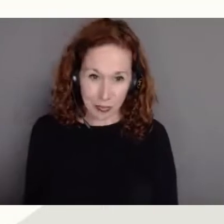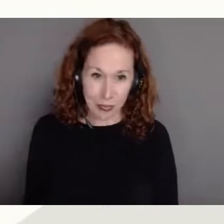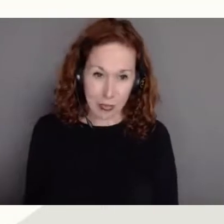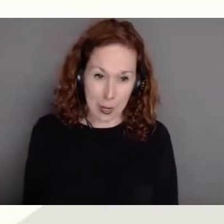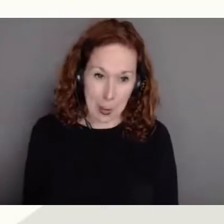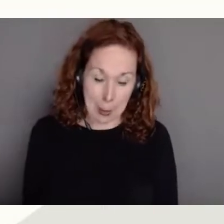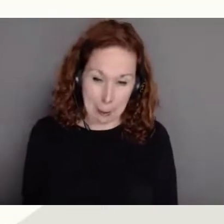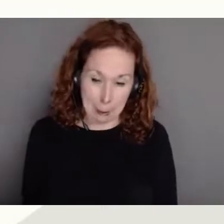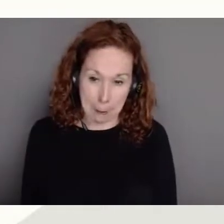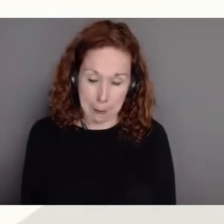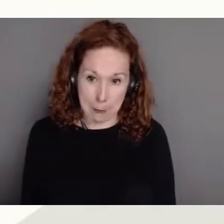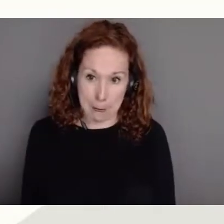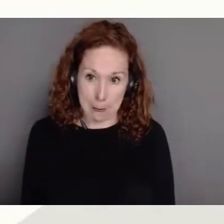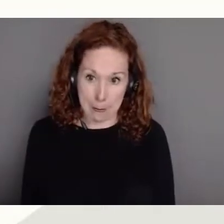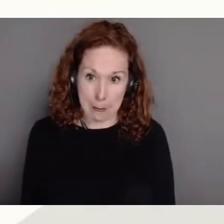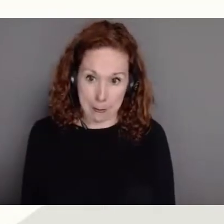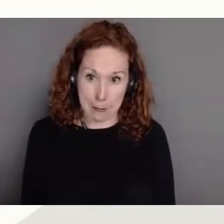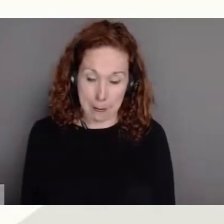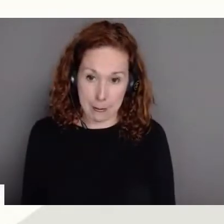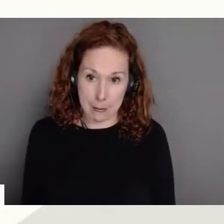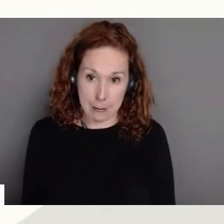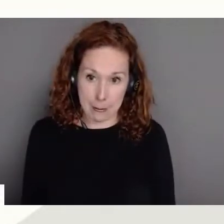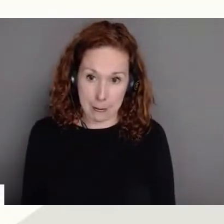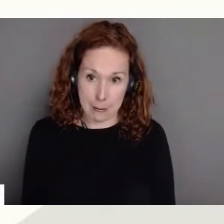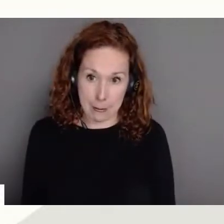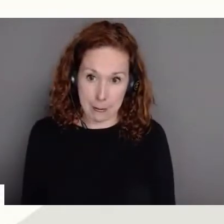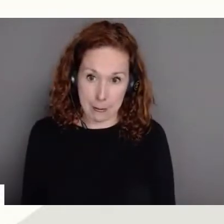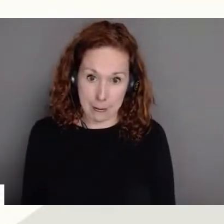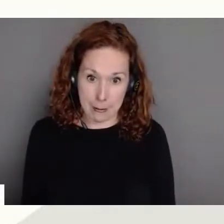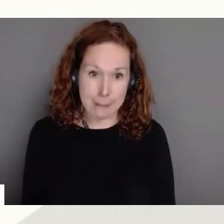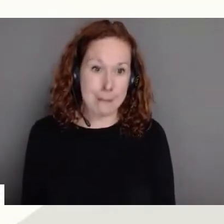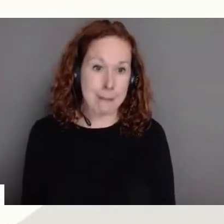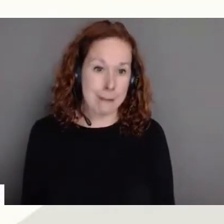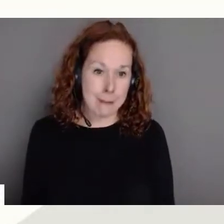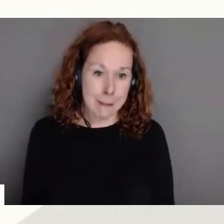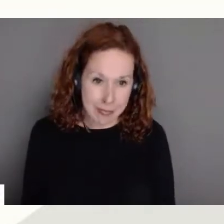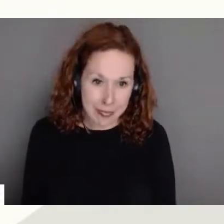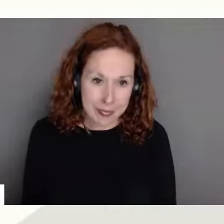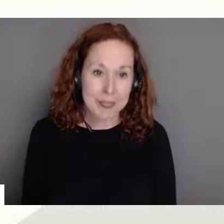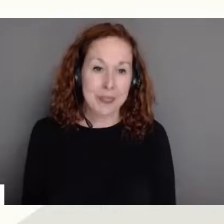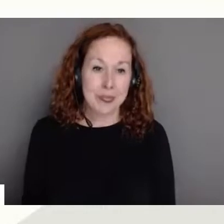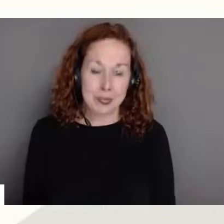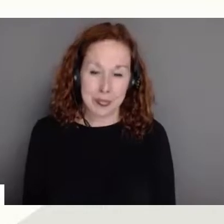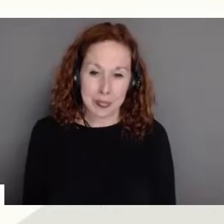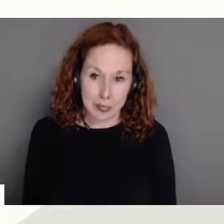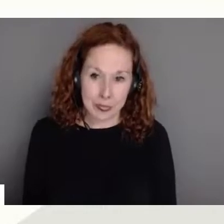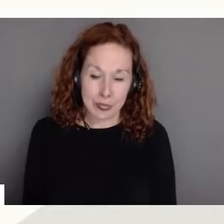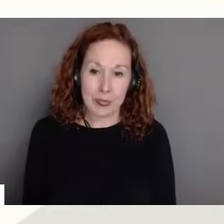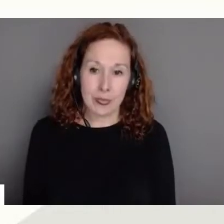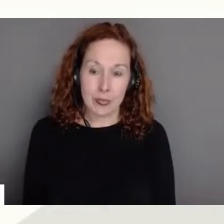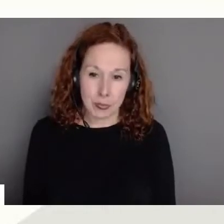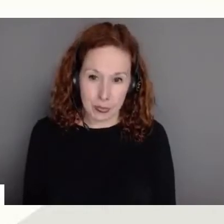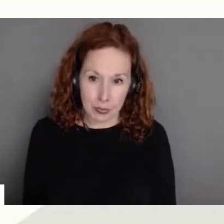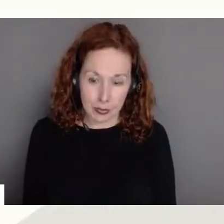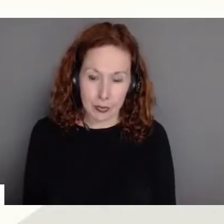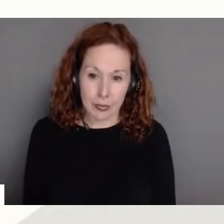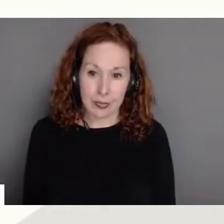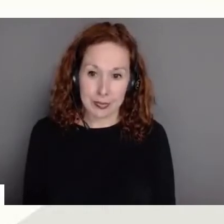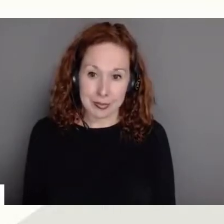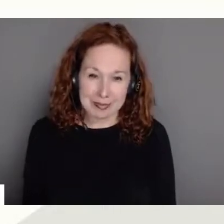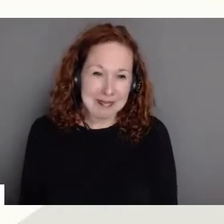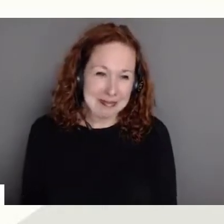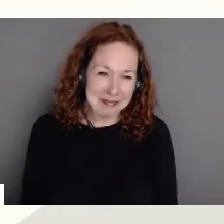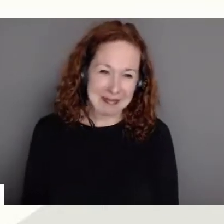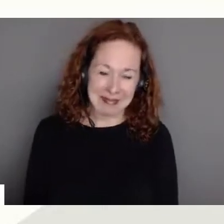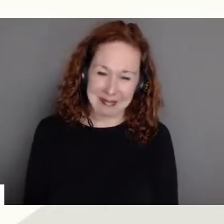look back at your childhood, does it make sense that you ended up in a career like this? We often Mm. see that something like for me, I watched The Little Mermaid